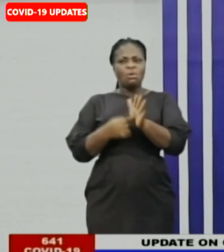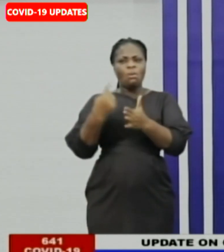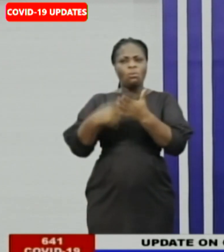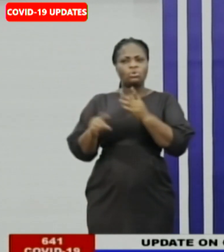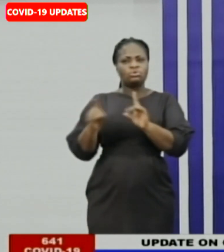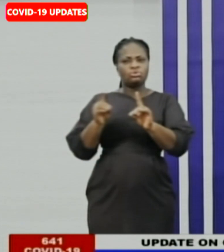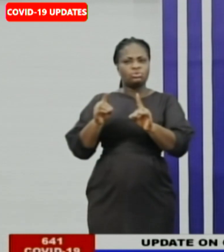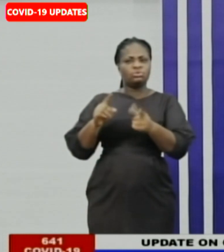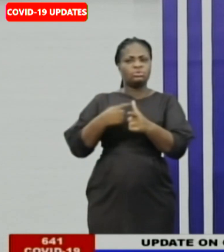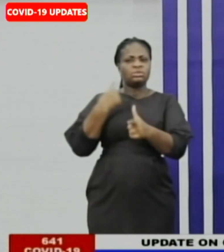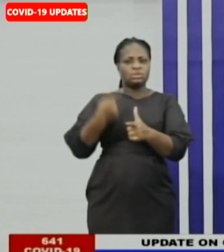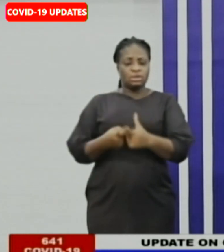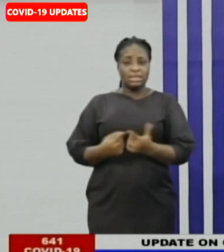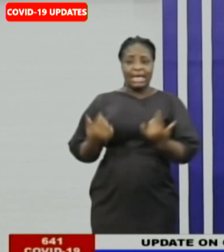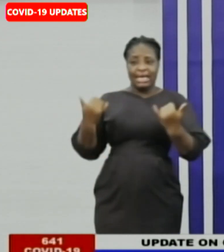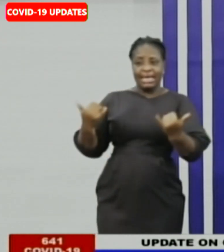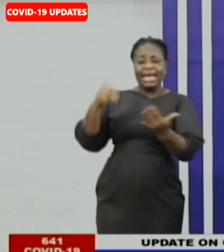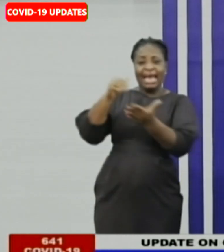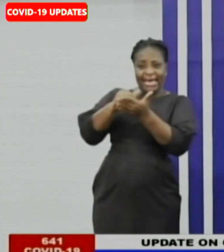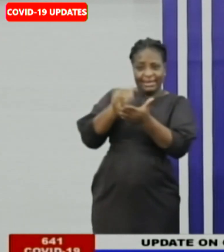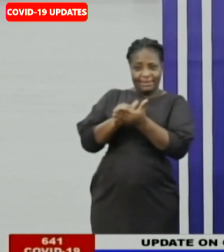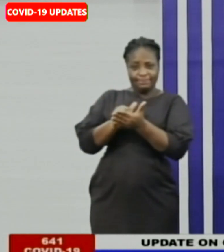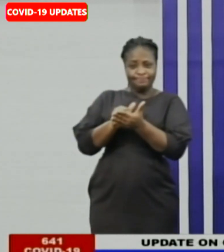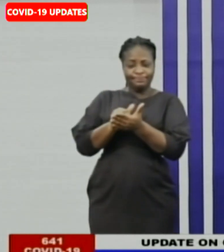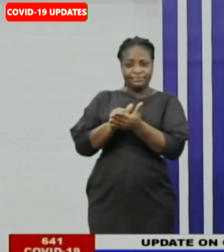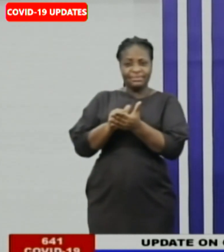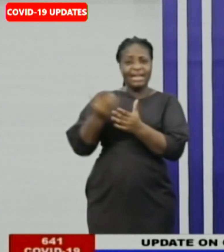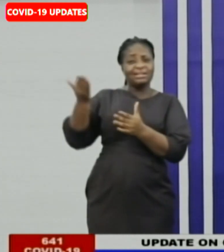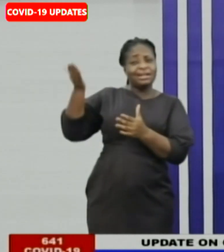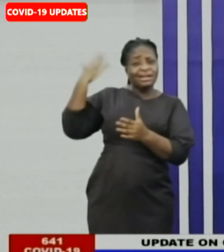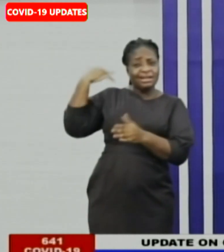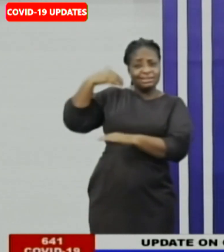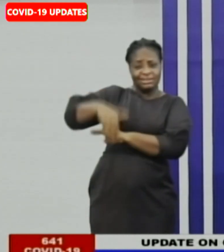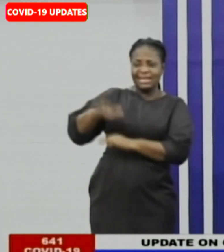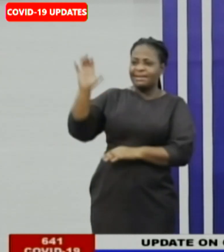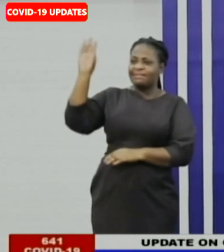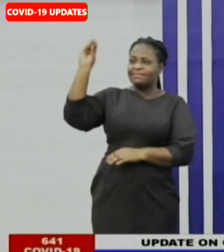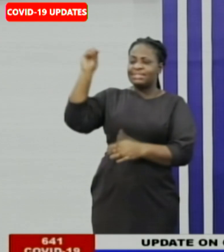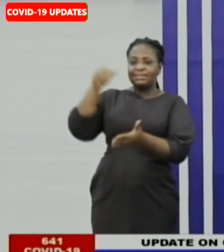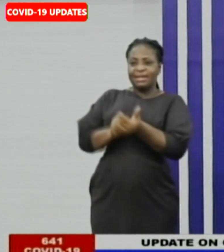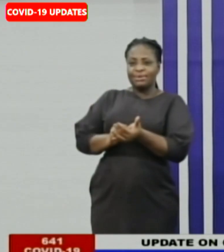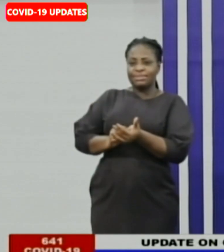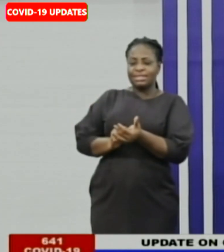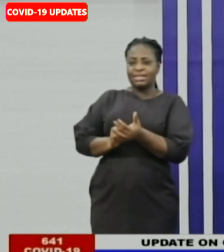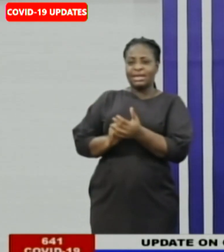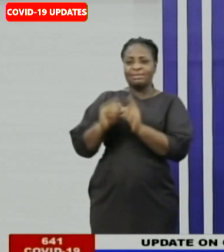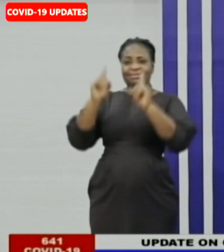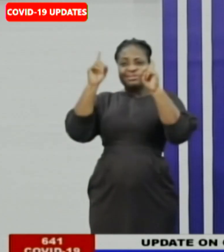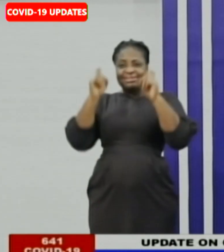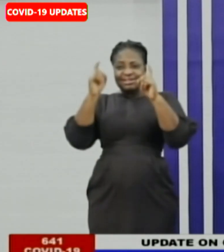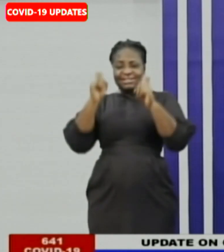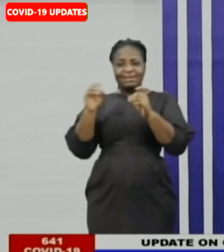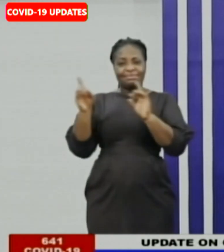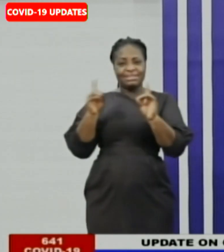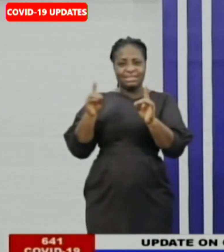next. So just a quick update this morning. As of last night, 50,719 tests had been done. The data I